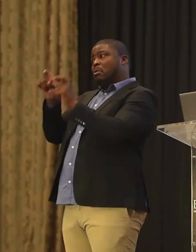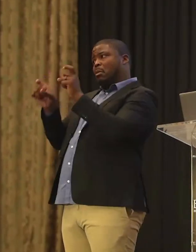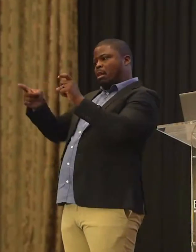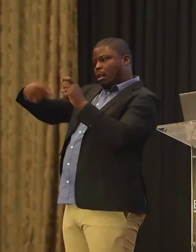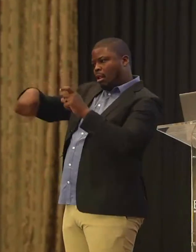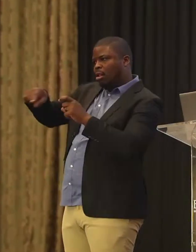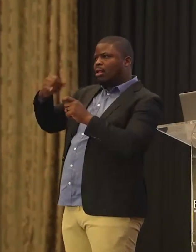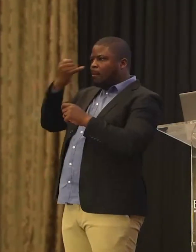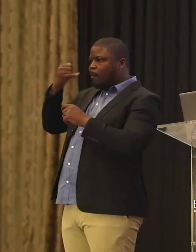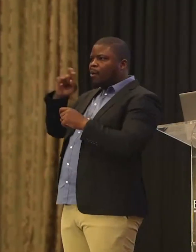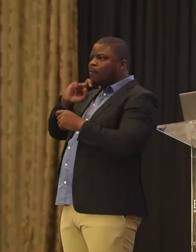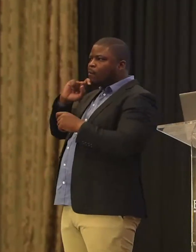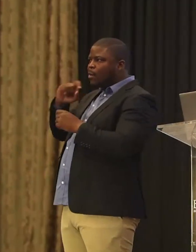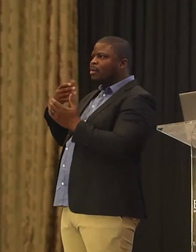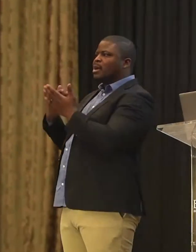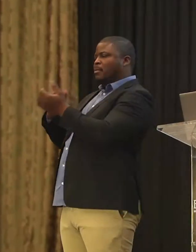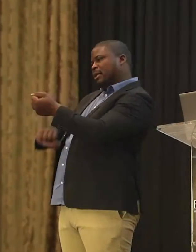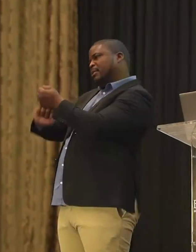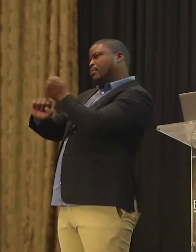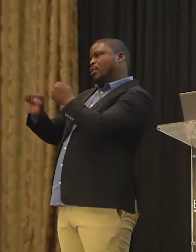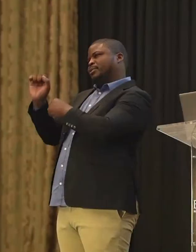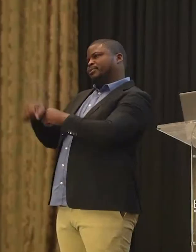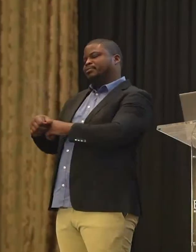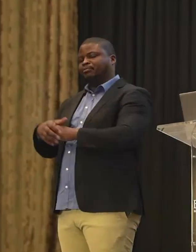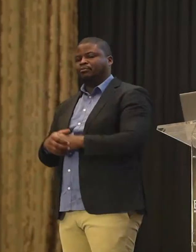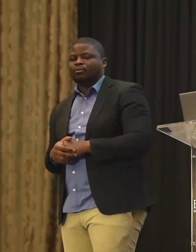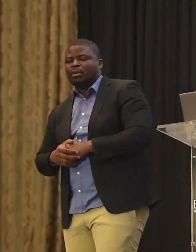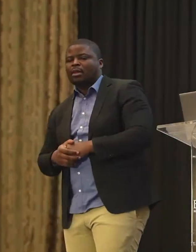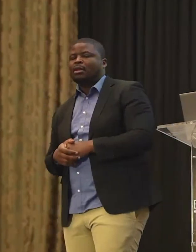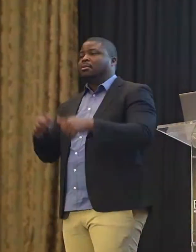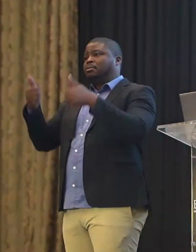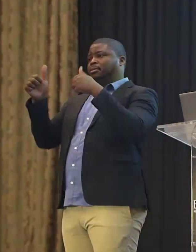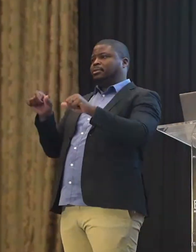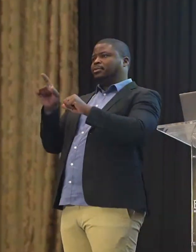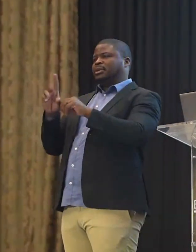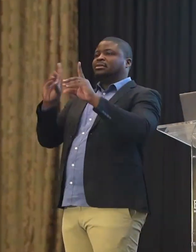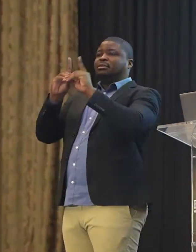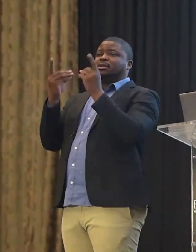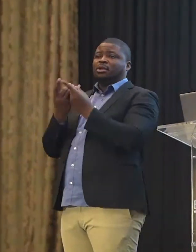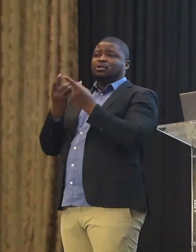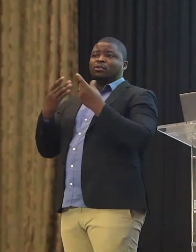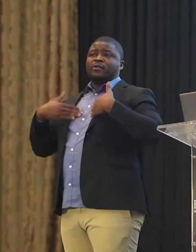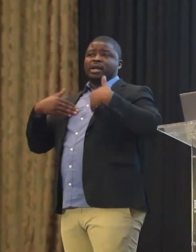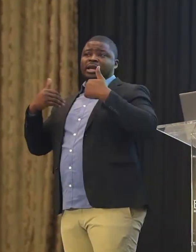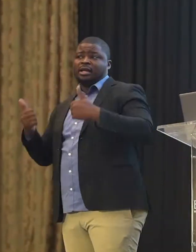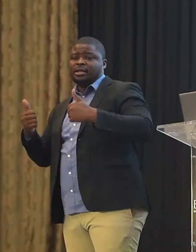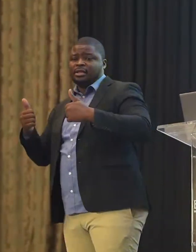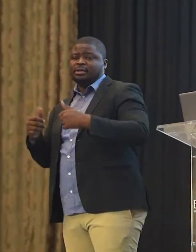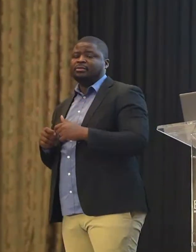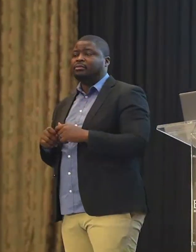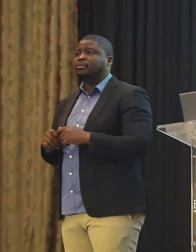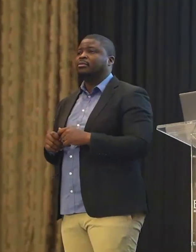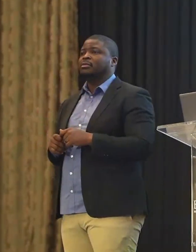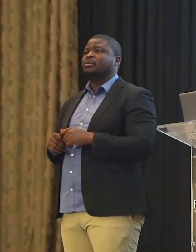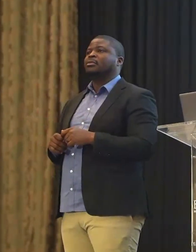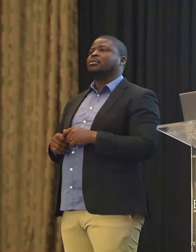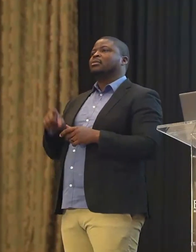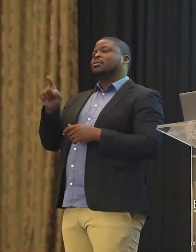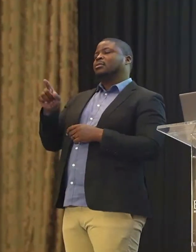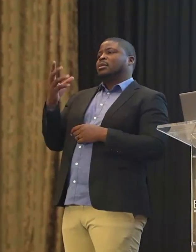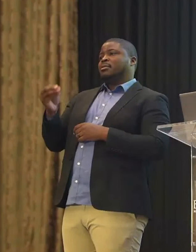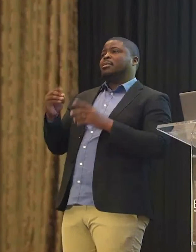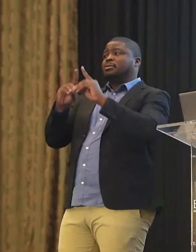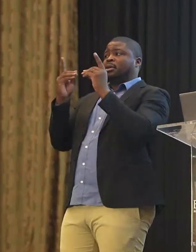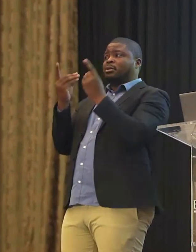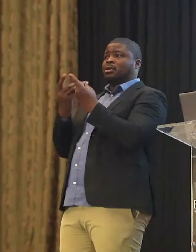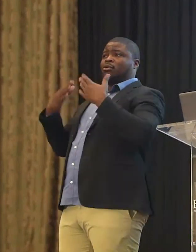Then we've got the Department of Health the Department of Health's High Transmission Area